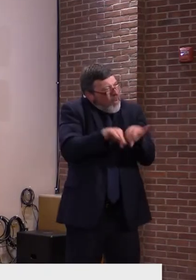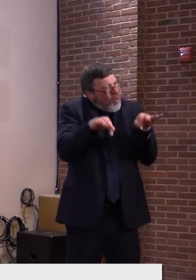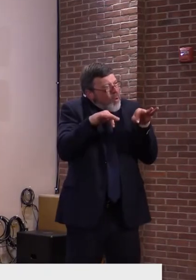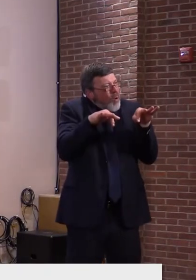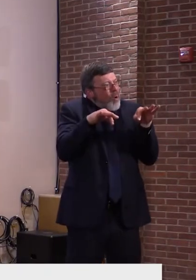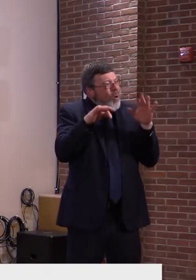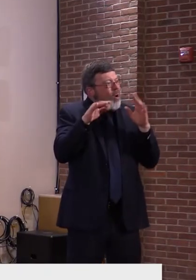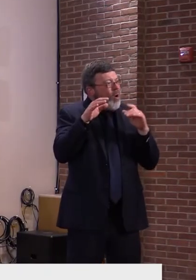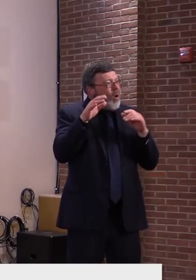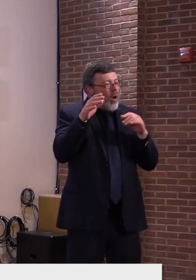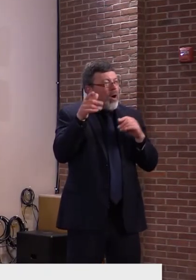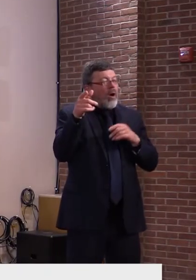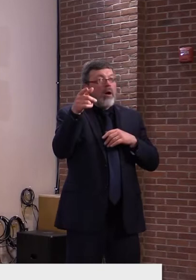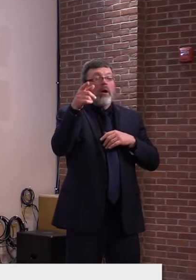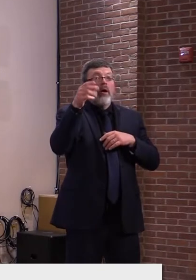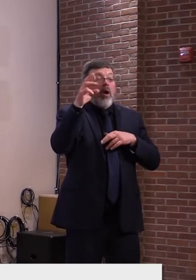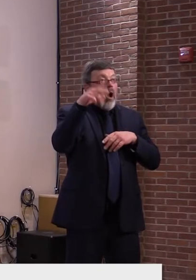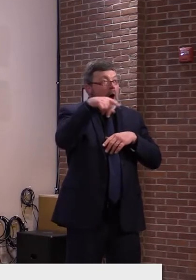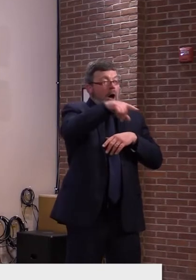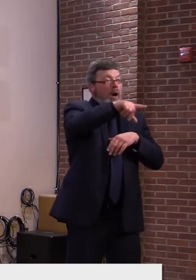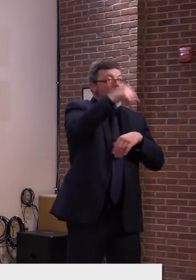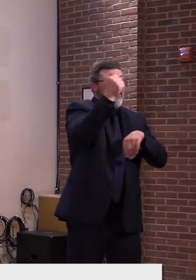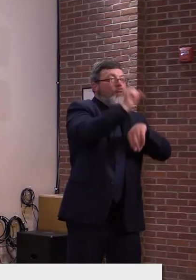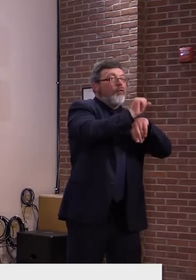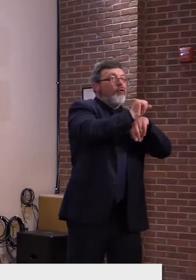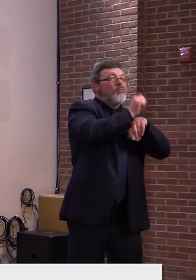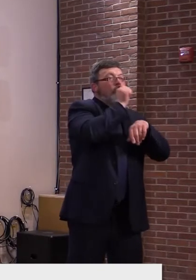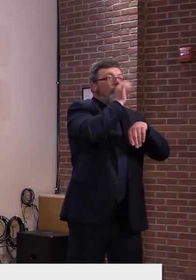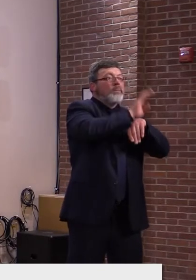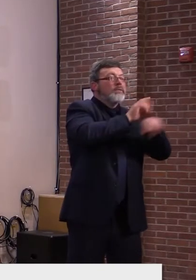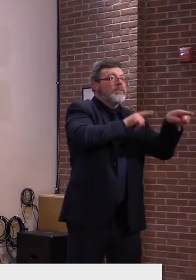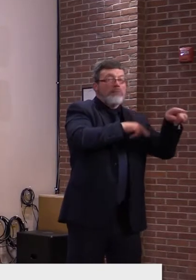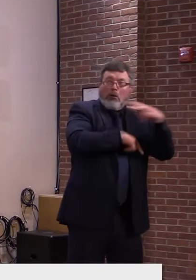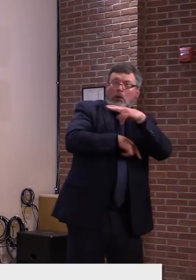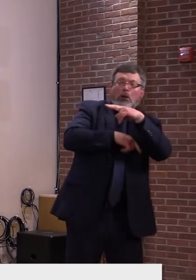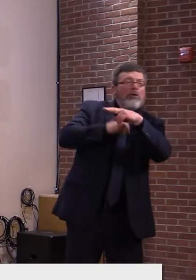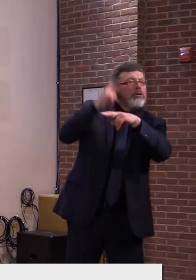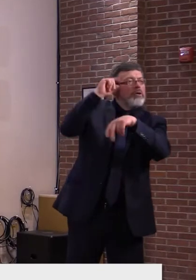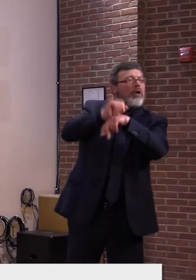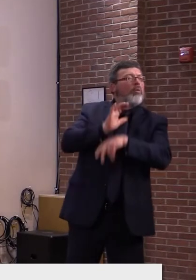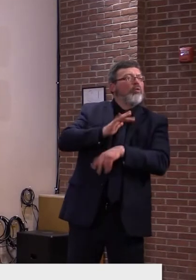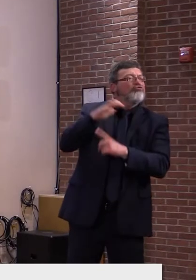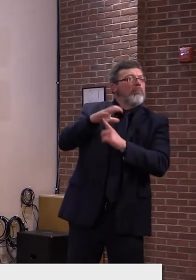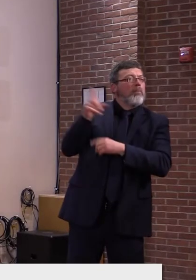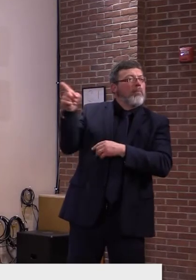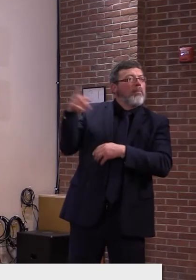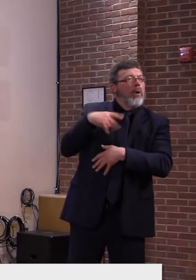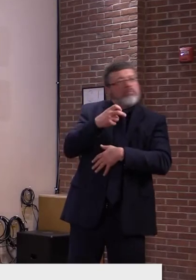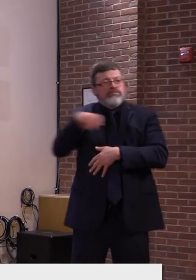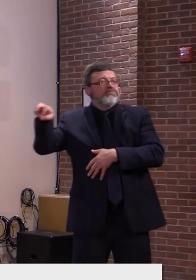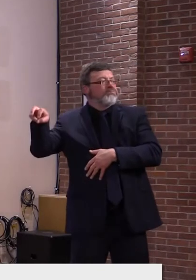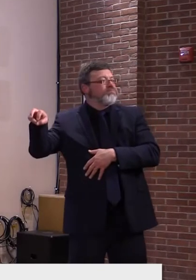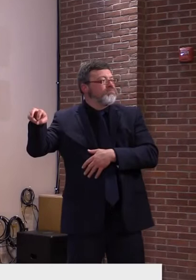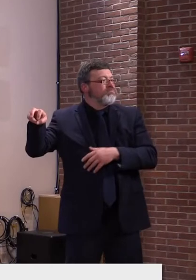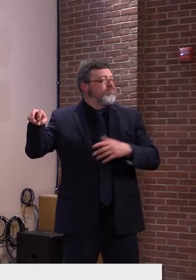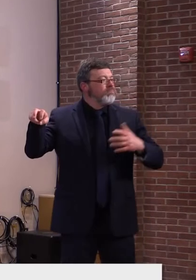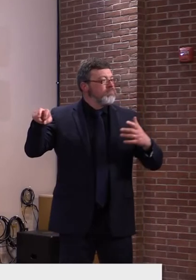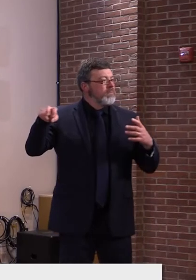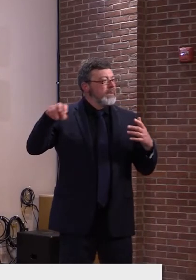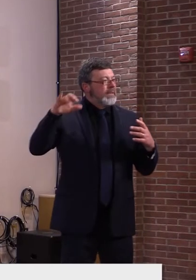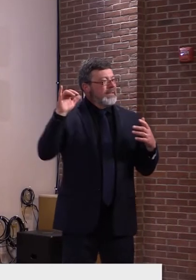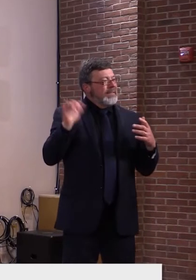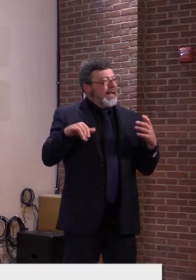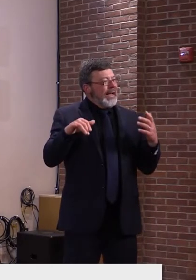to, I mean, we're seeing it again, private sector, public sector alike. They want some